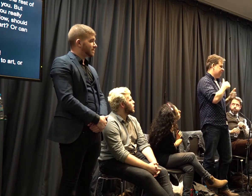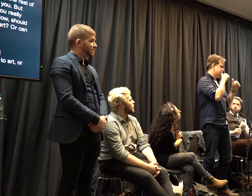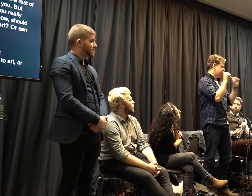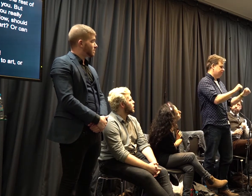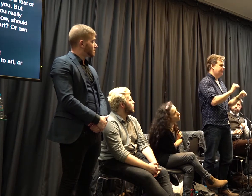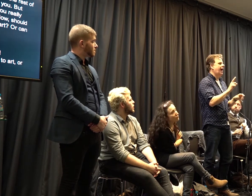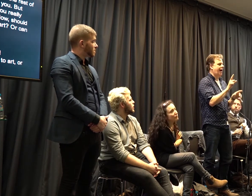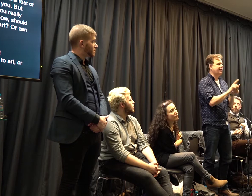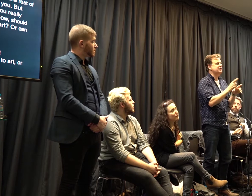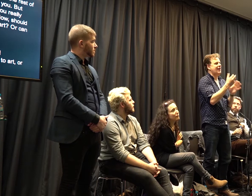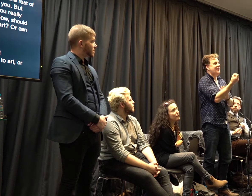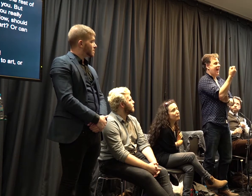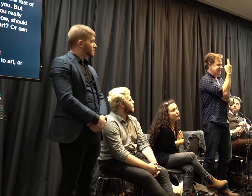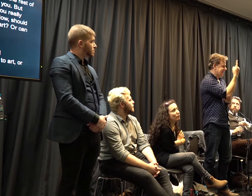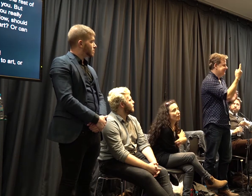access art.